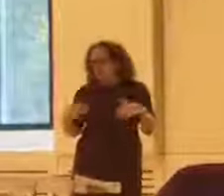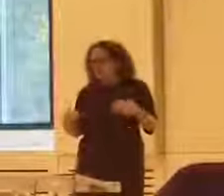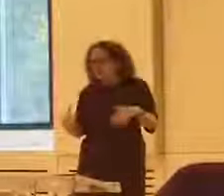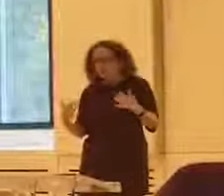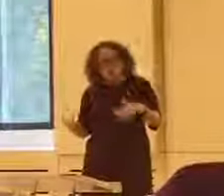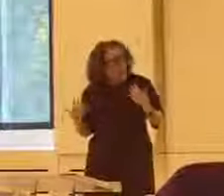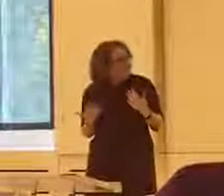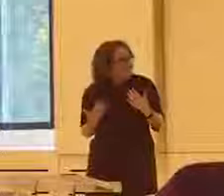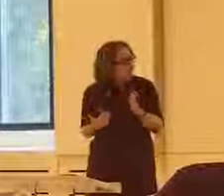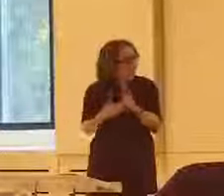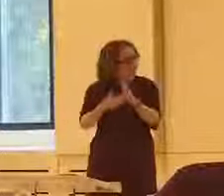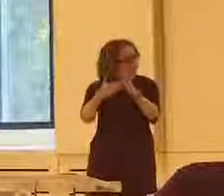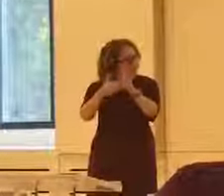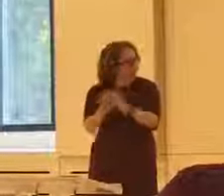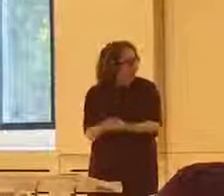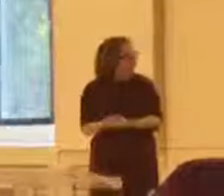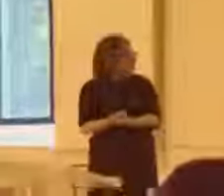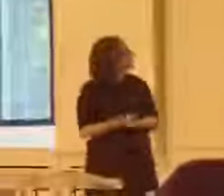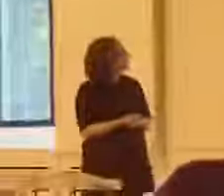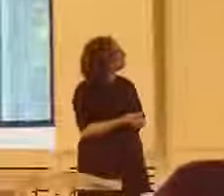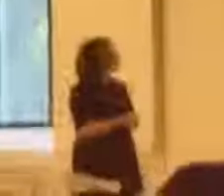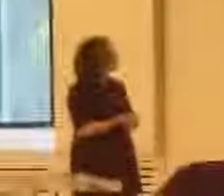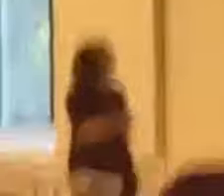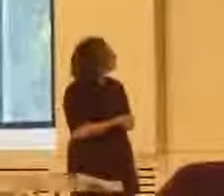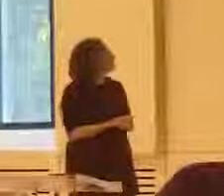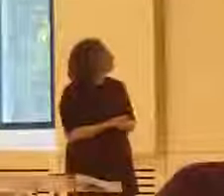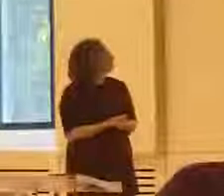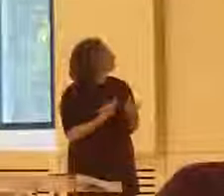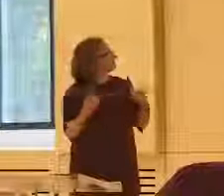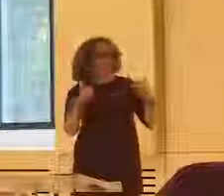issues, all of those problems as they get older get worse.